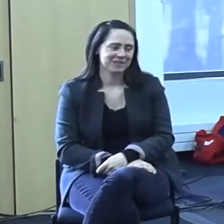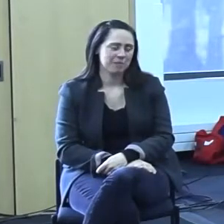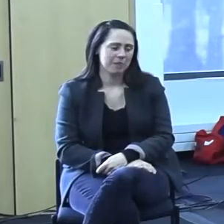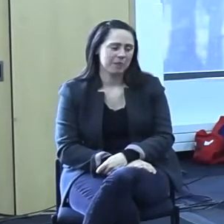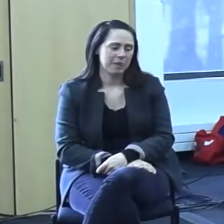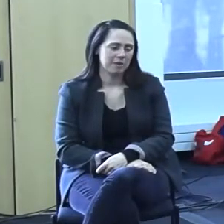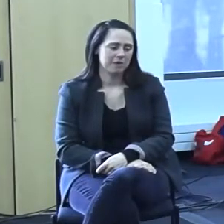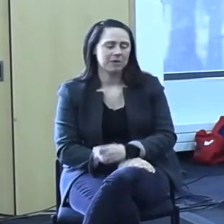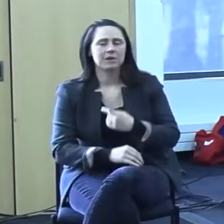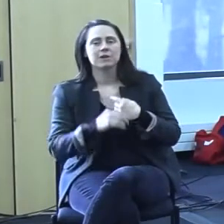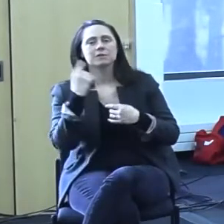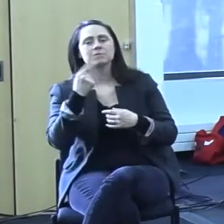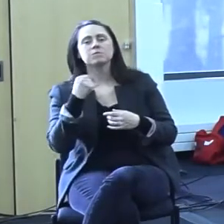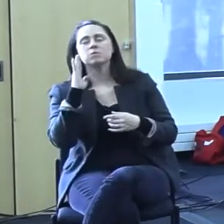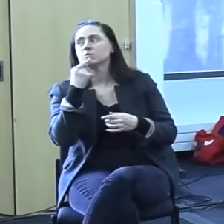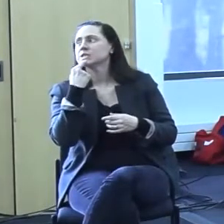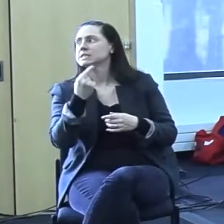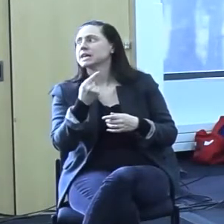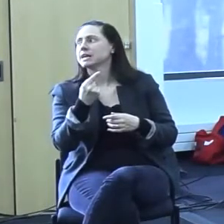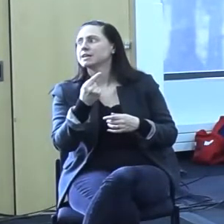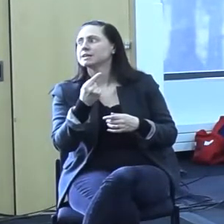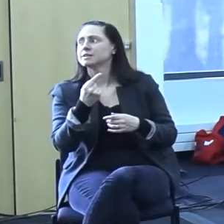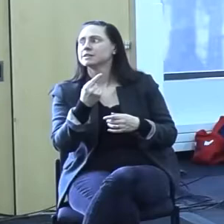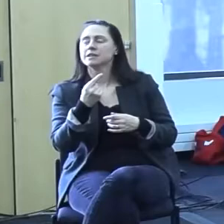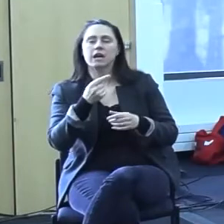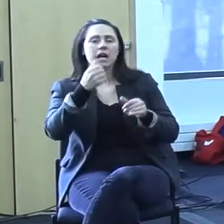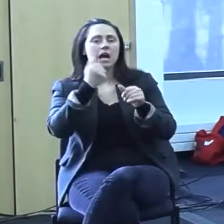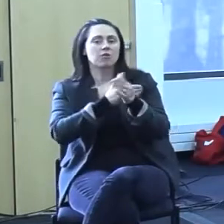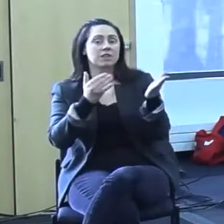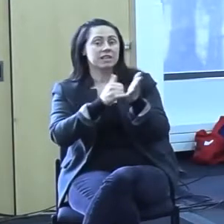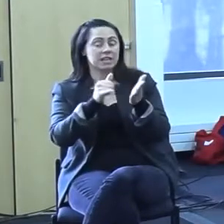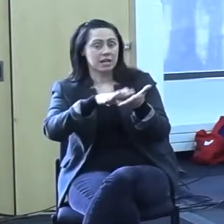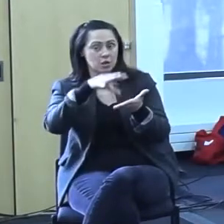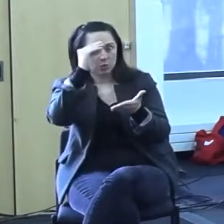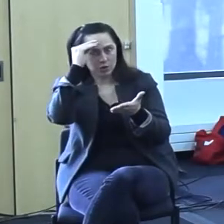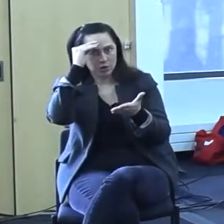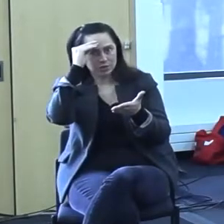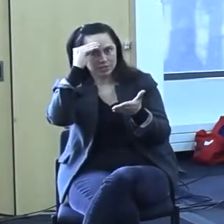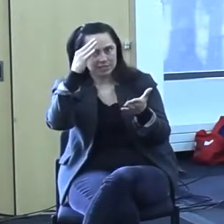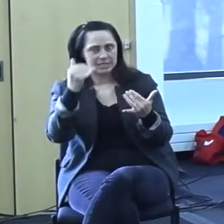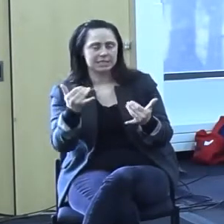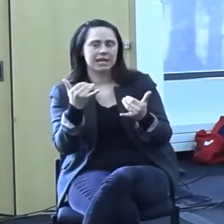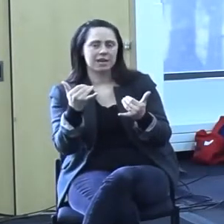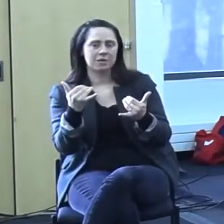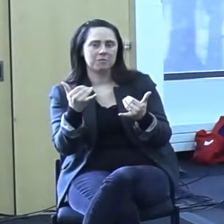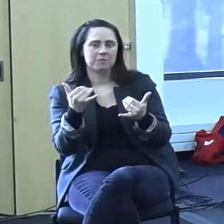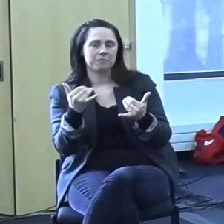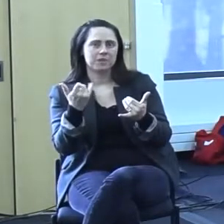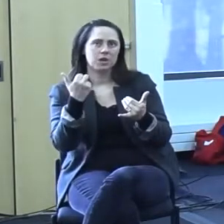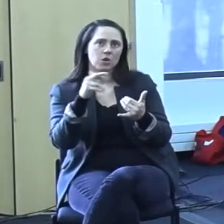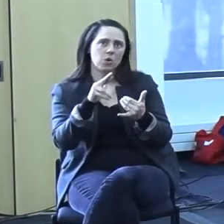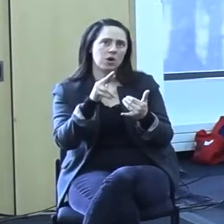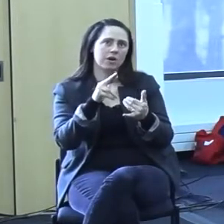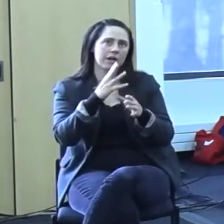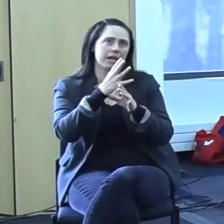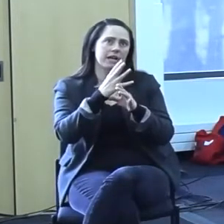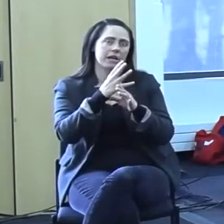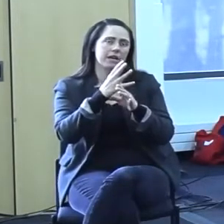Mondays. Something I would say is everything that you learned today,